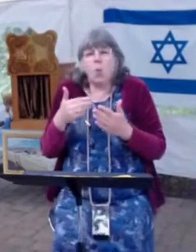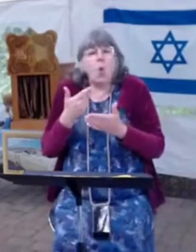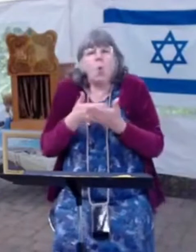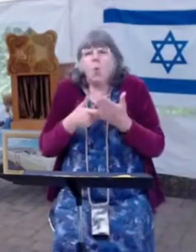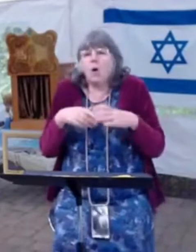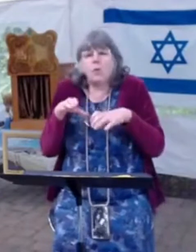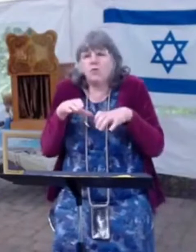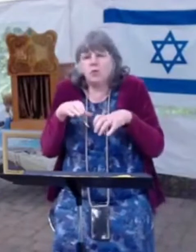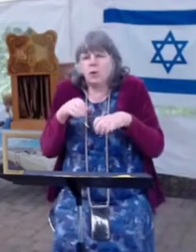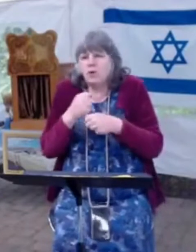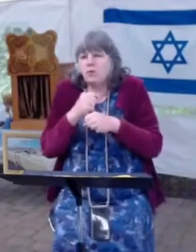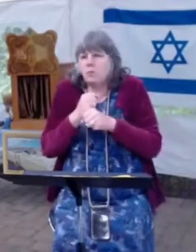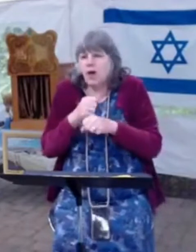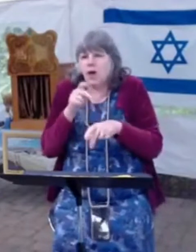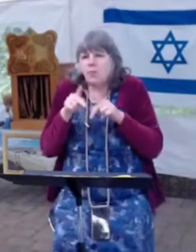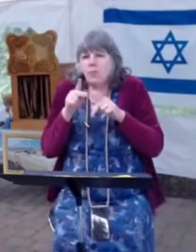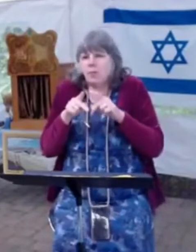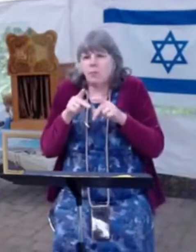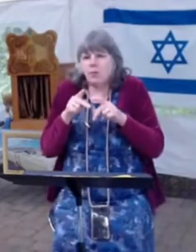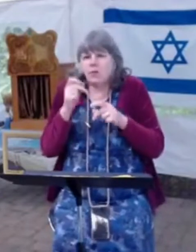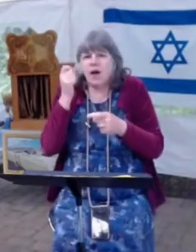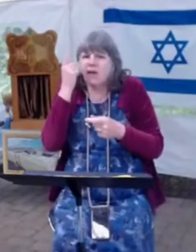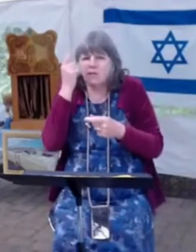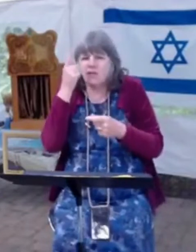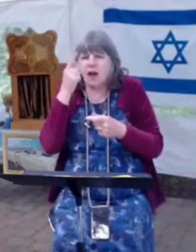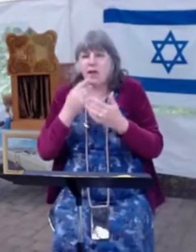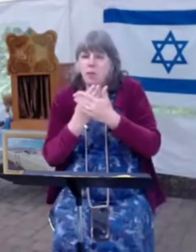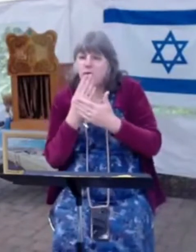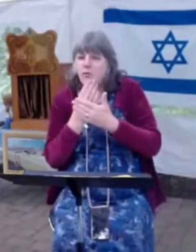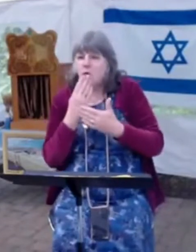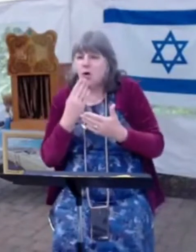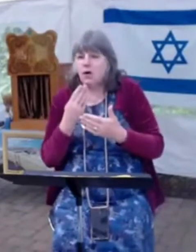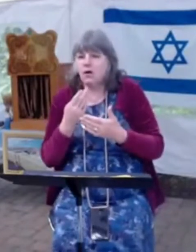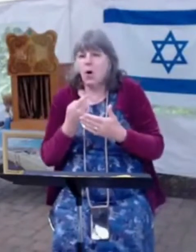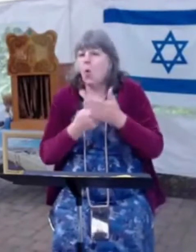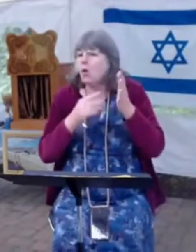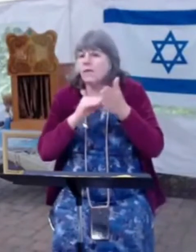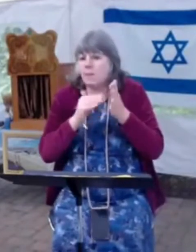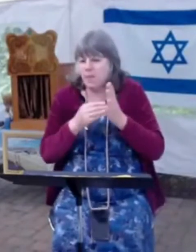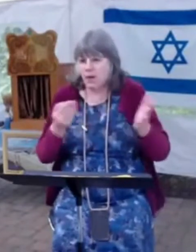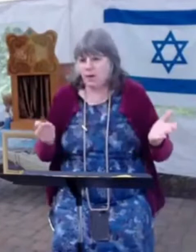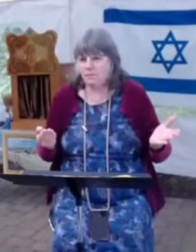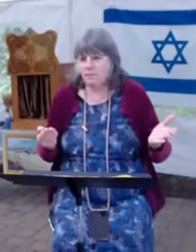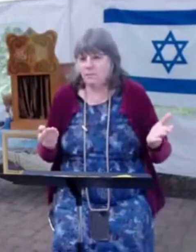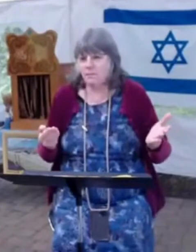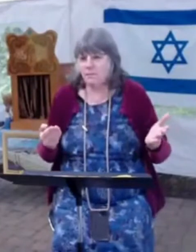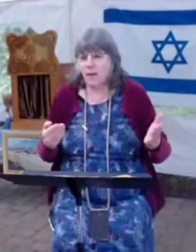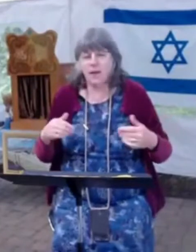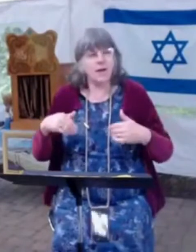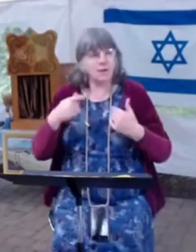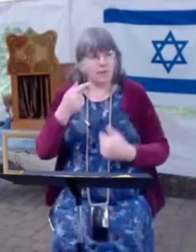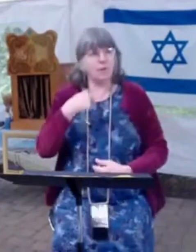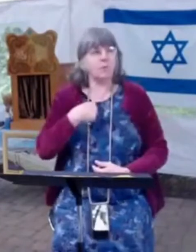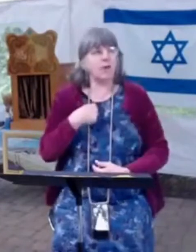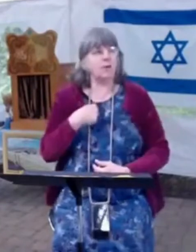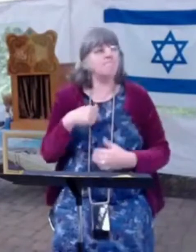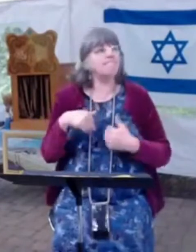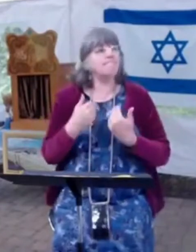We need to ask ourselves the question, what does Besorah lifestyle look like for me